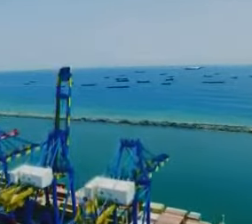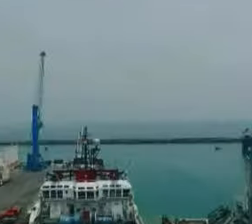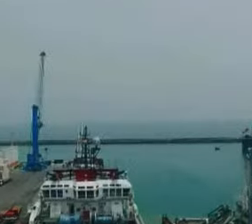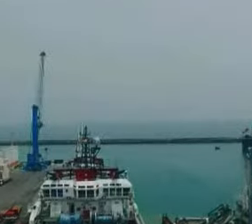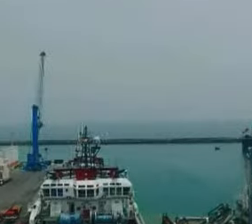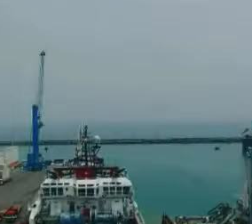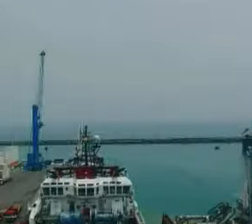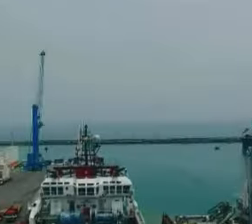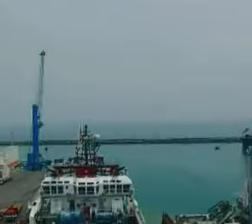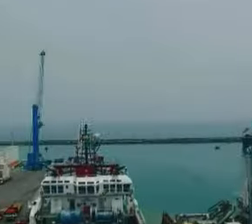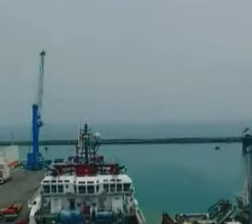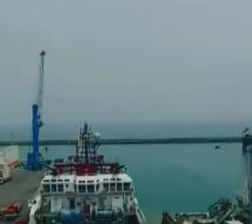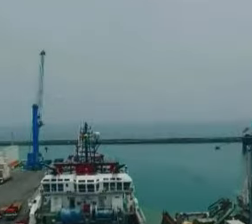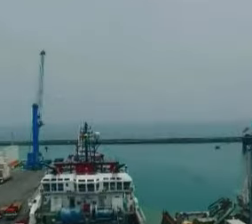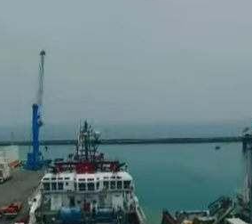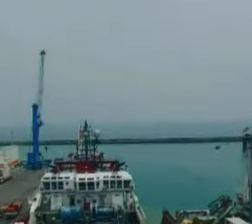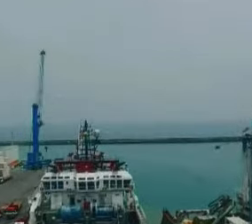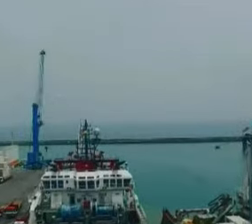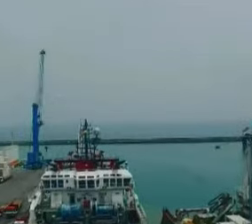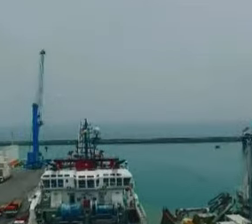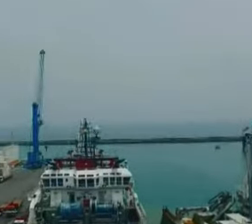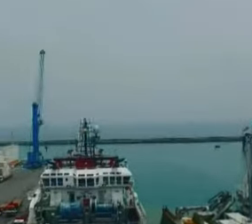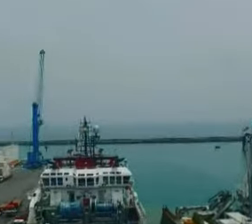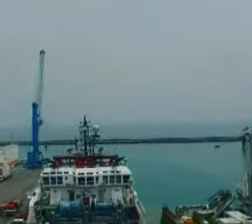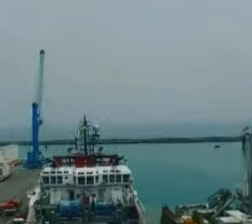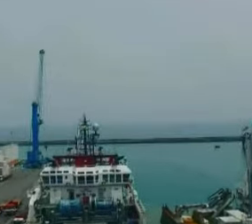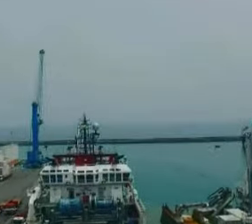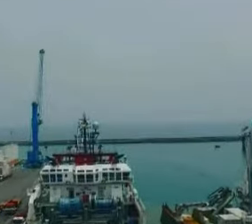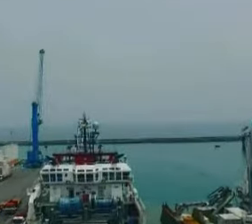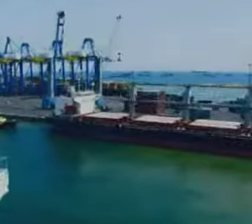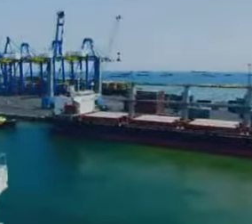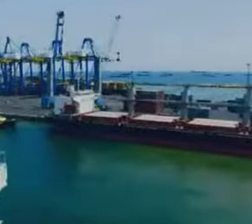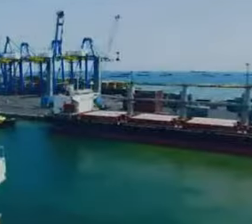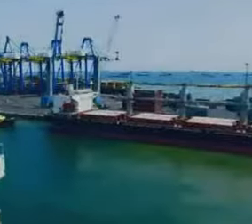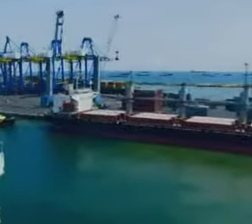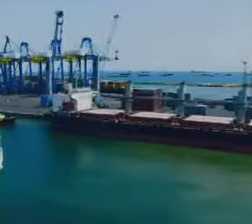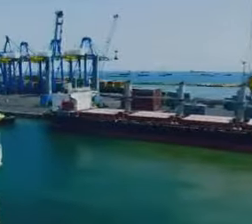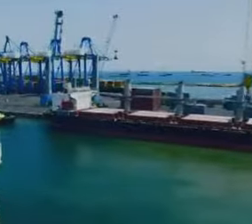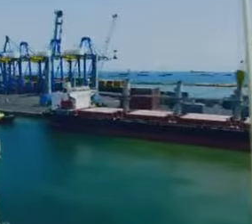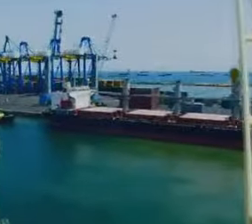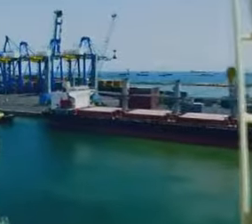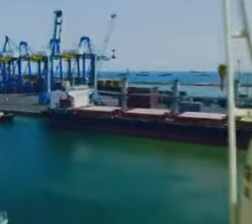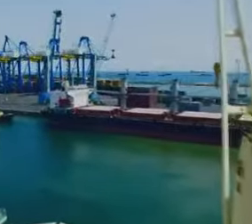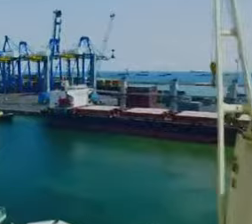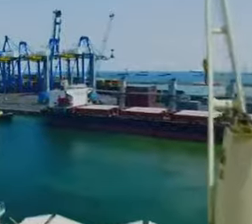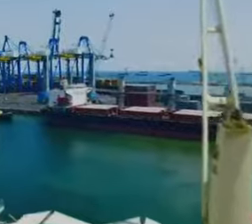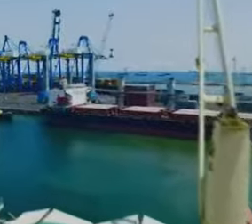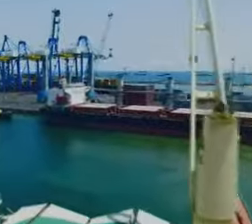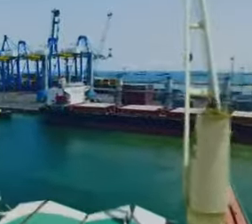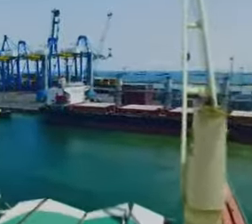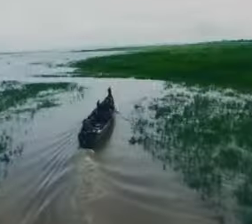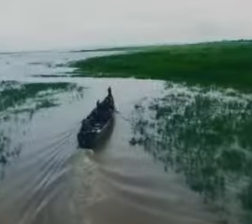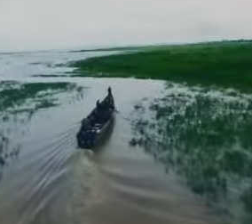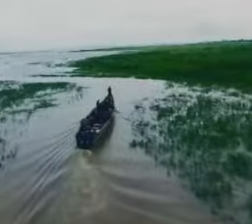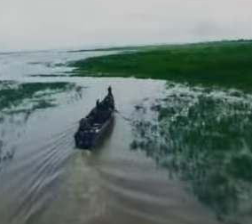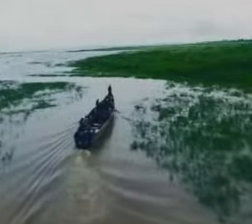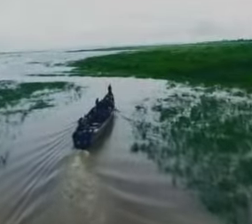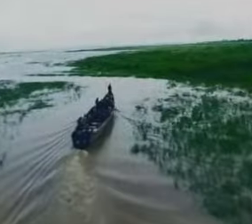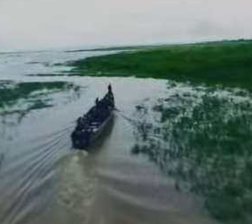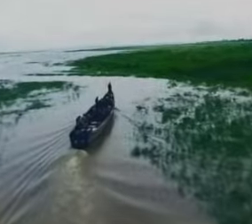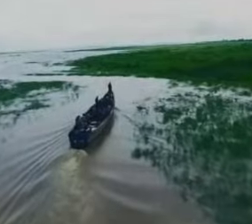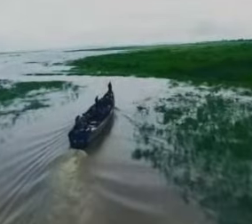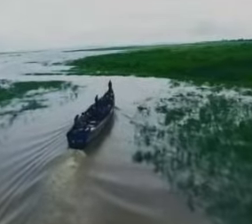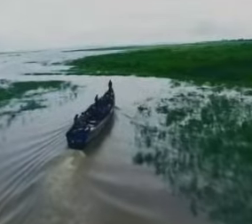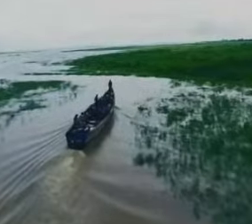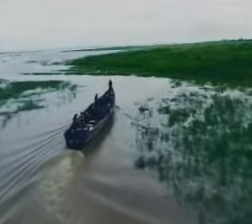and port responsibilities, maritime search and rescue, and regulates shipping activities, including